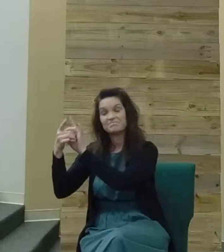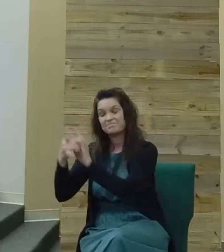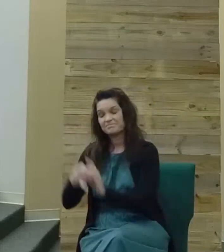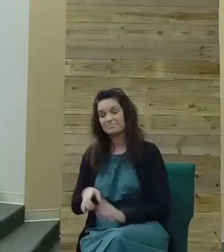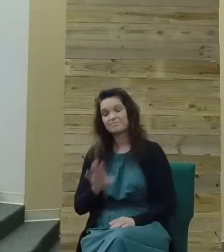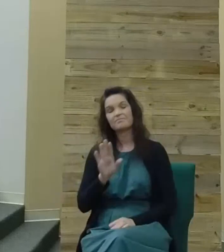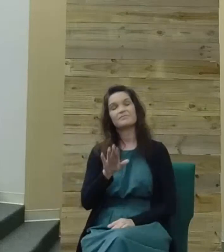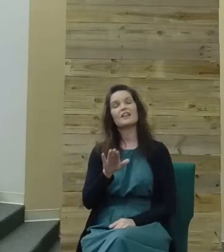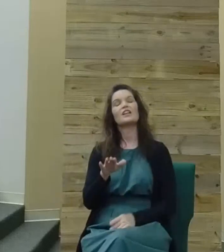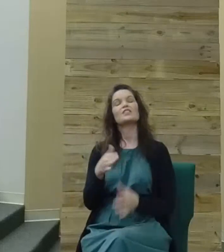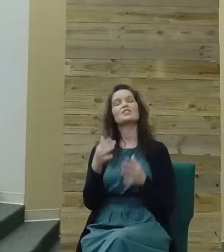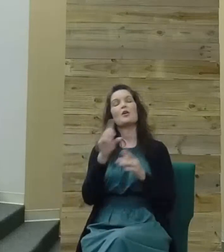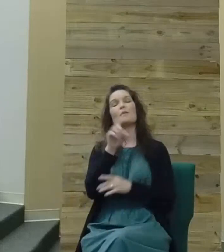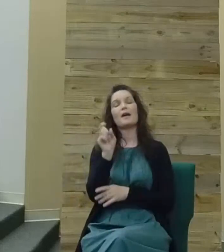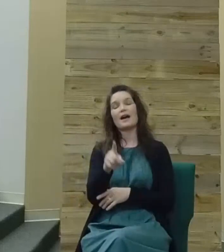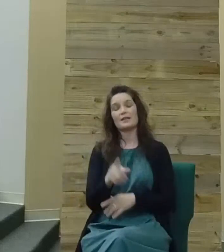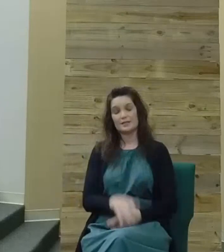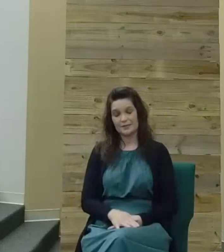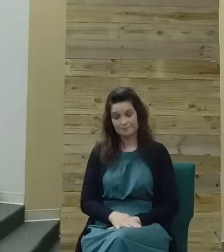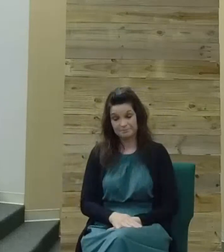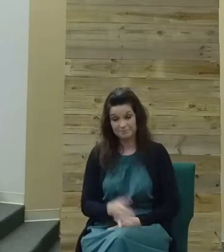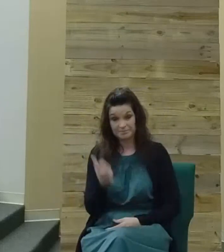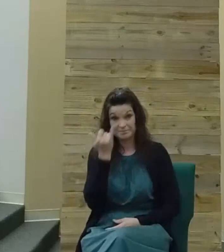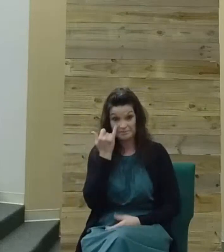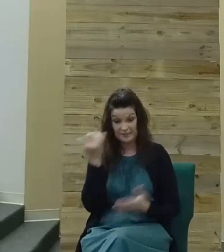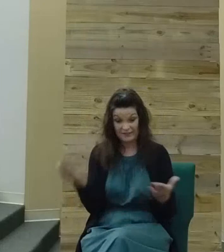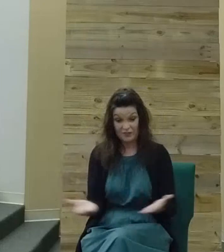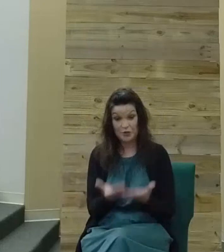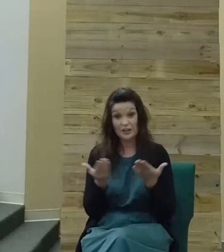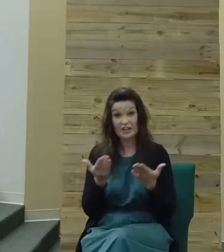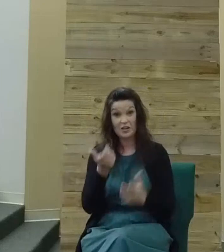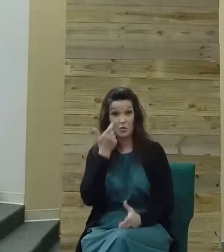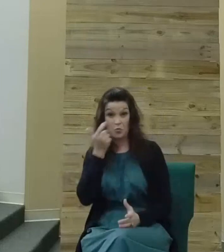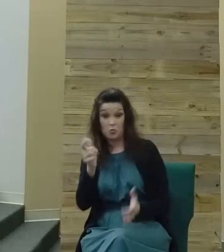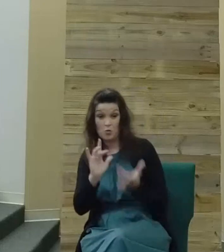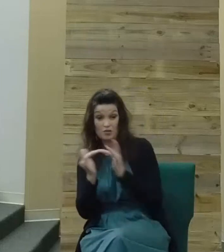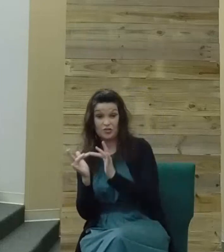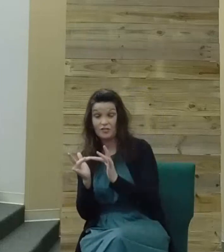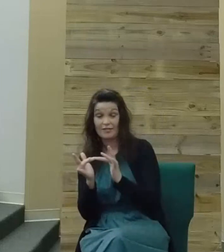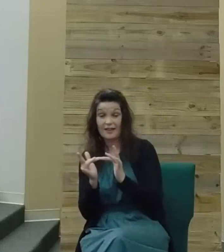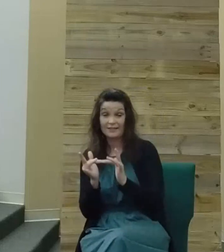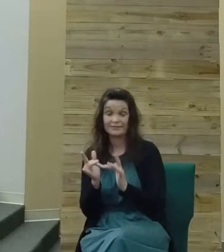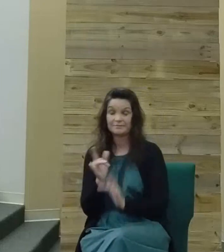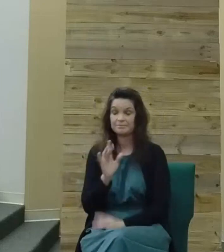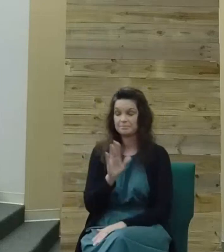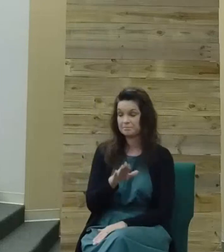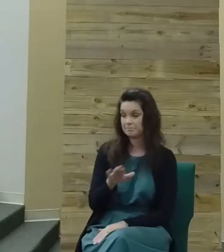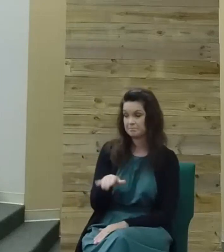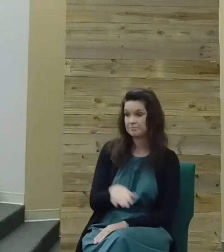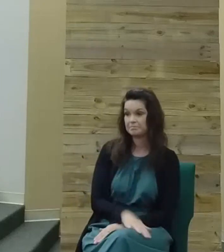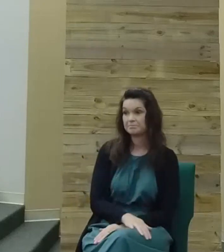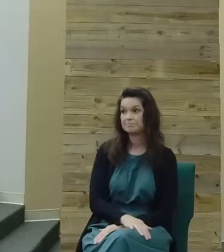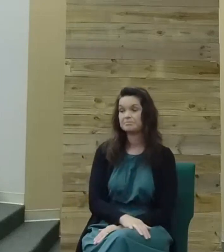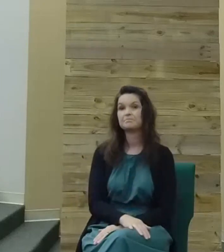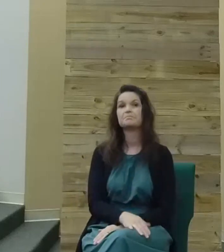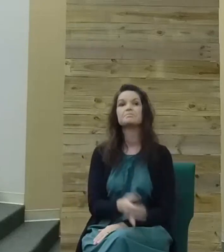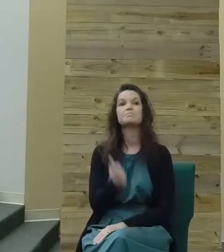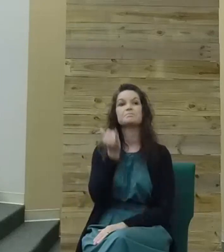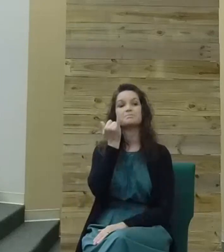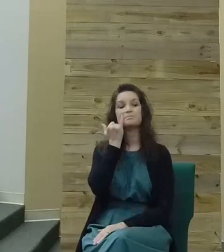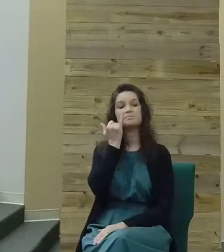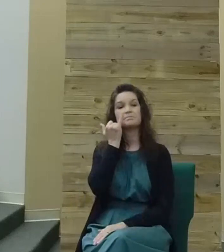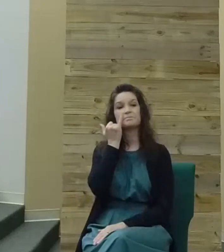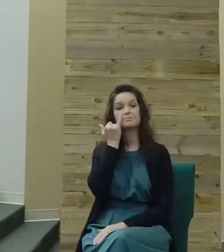And so here's what I would ask you to do. If you're here in person today, if you're watching online today, and